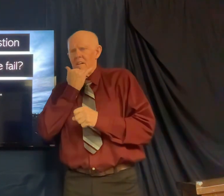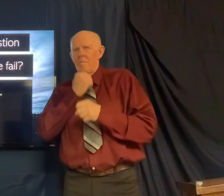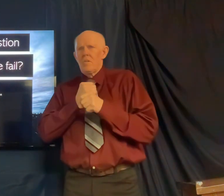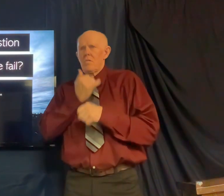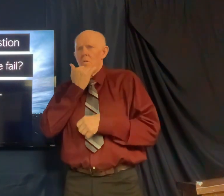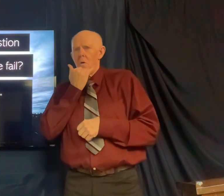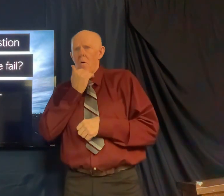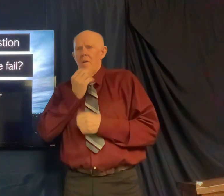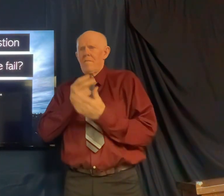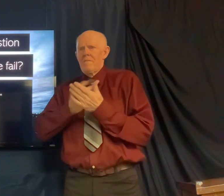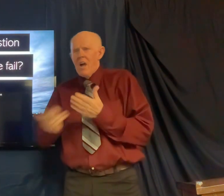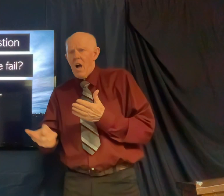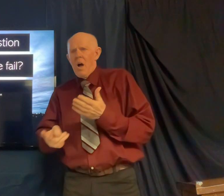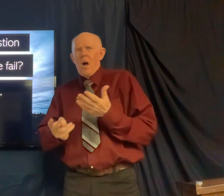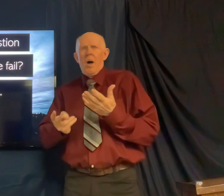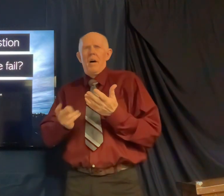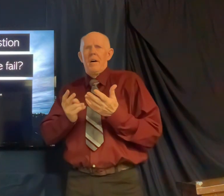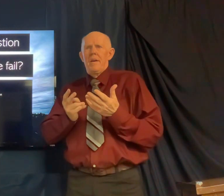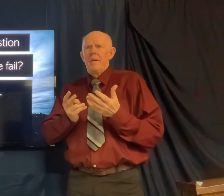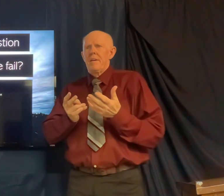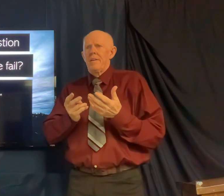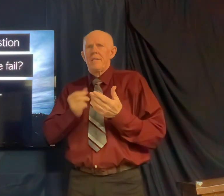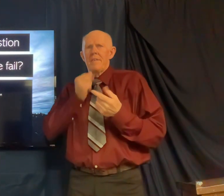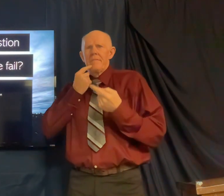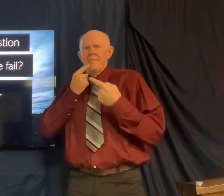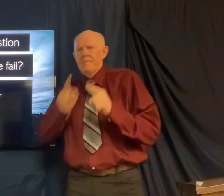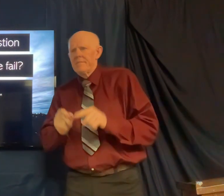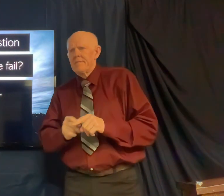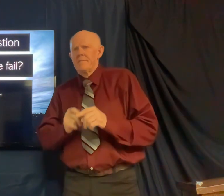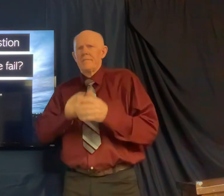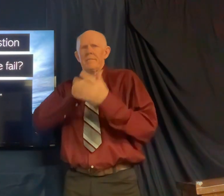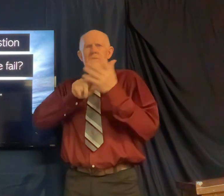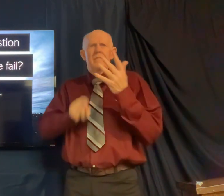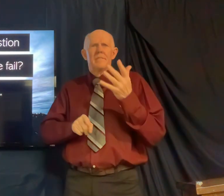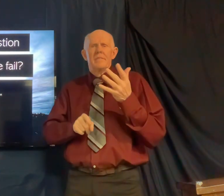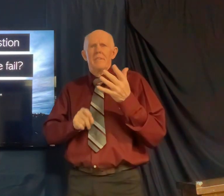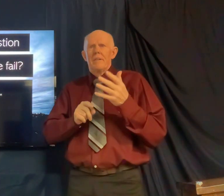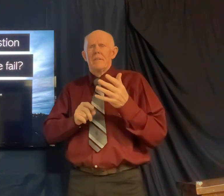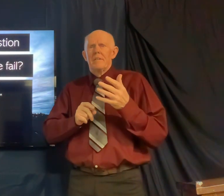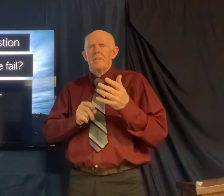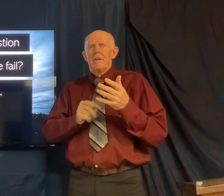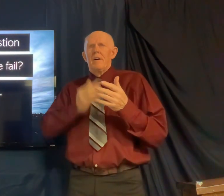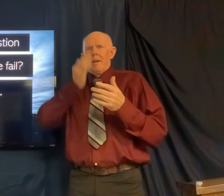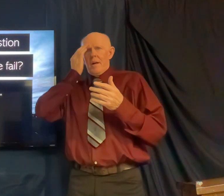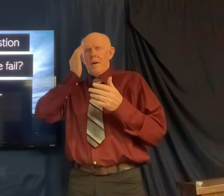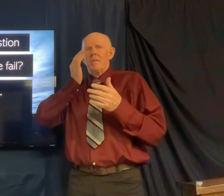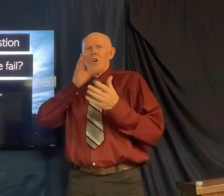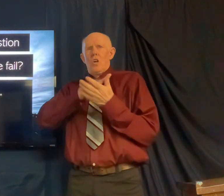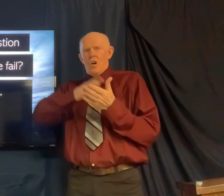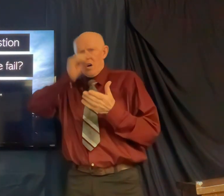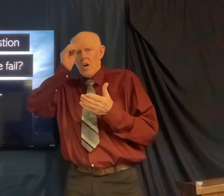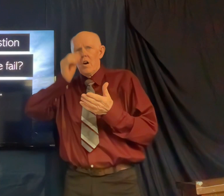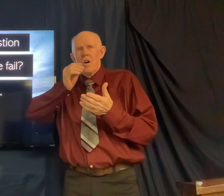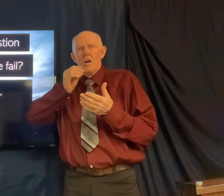We know when we do wrong that we failed and that we weren't successful. We